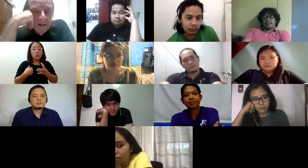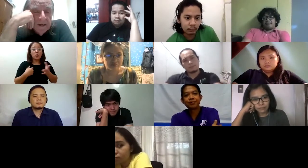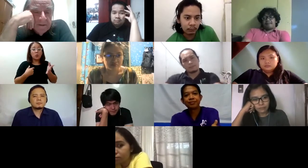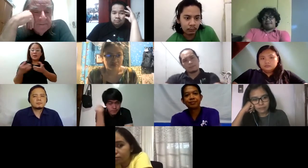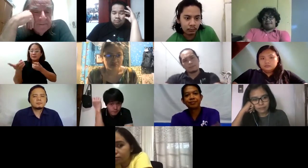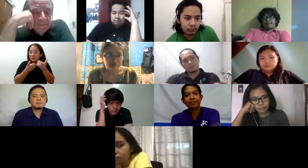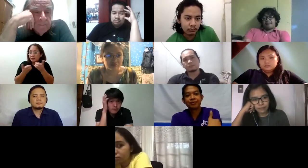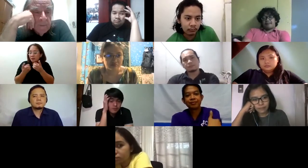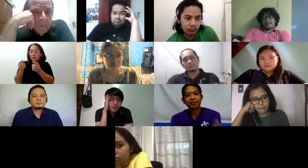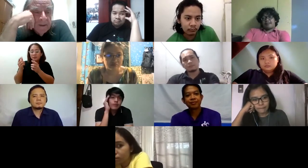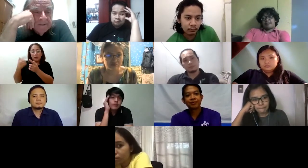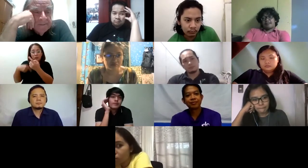context.